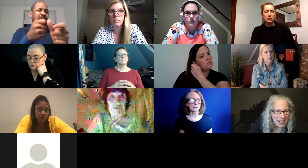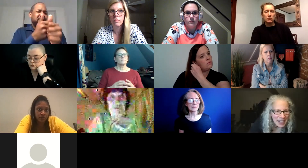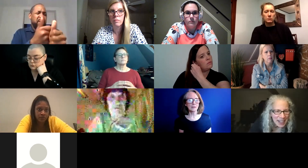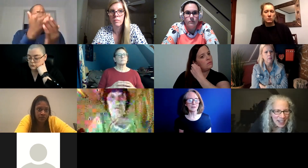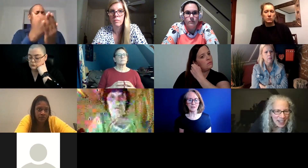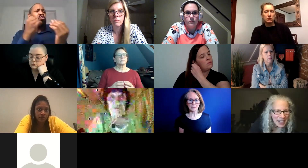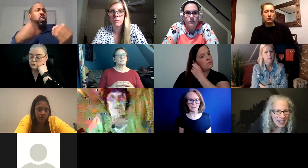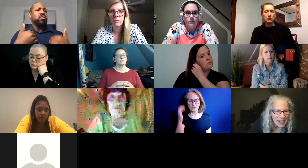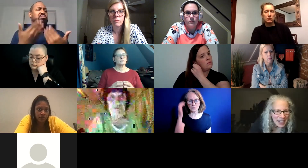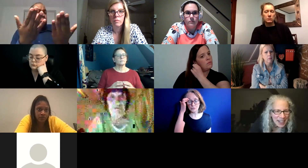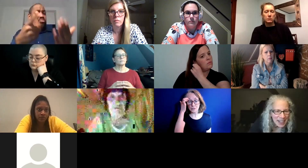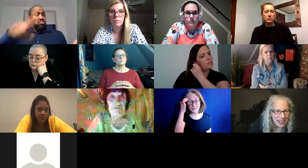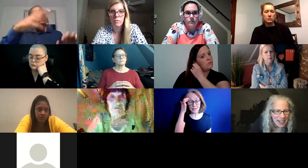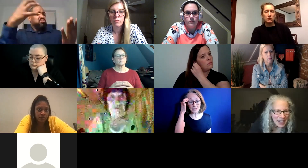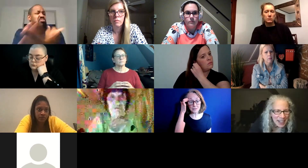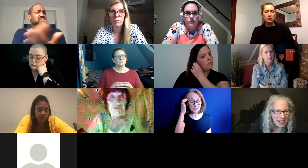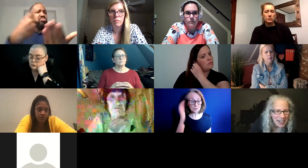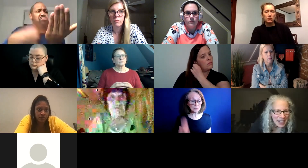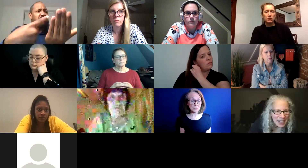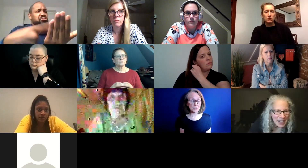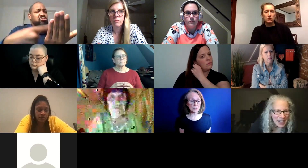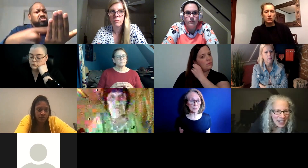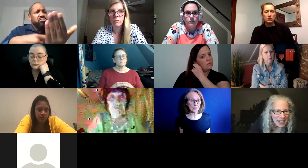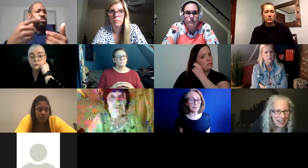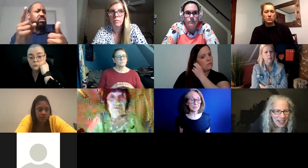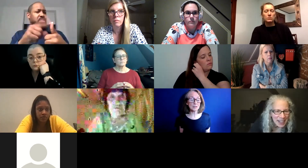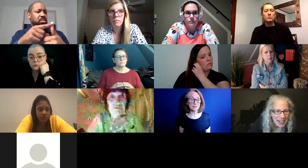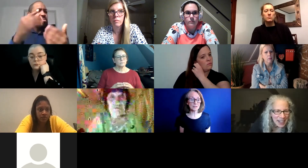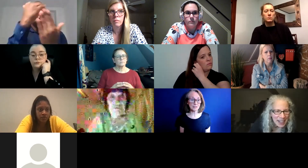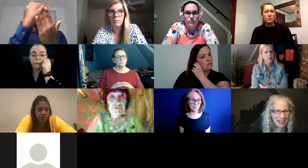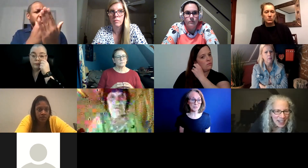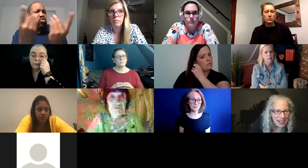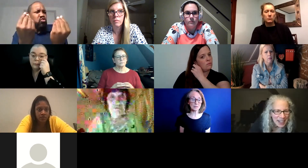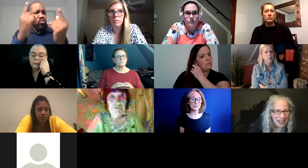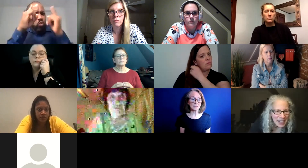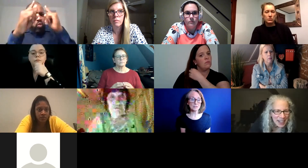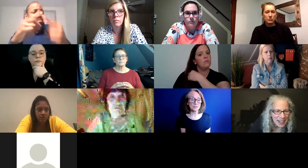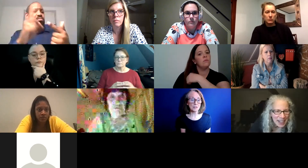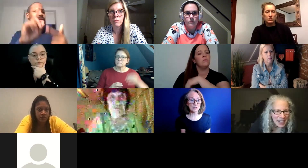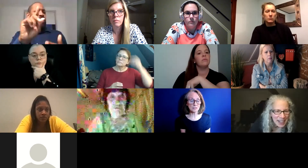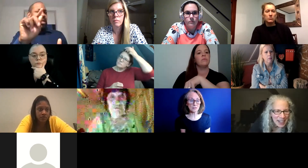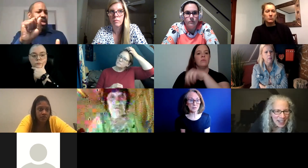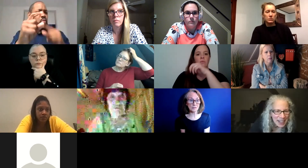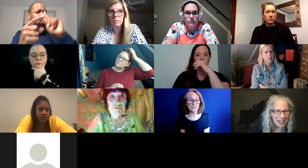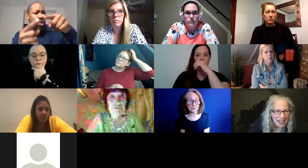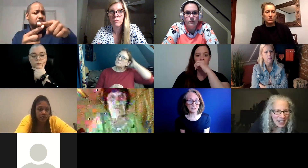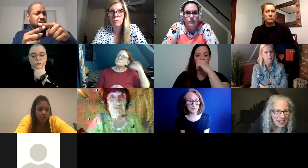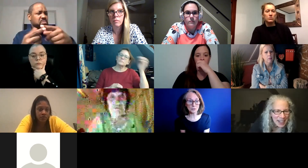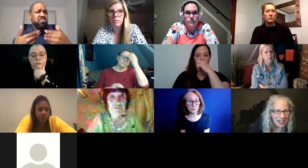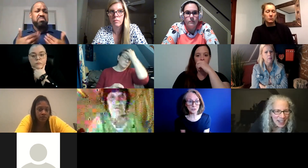And again, if you decide to add something to the agenda, that can't be done at the last minute. So the agenda is fairly fixed once you determine